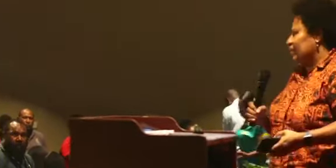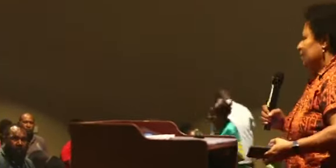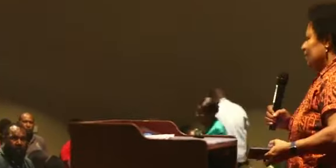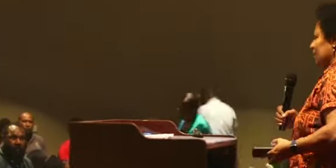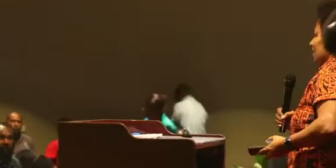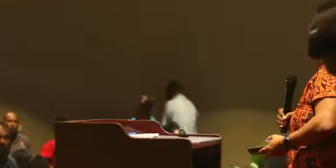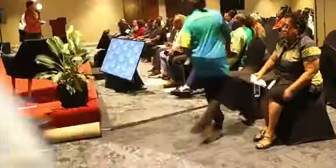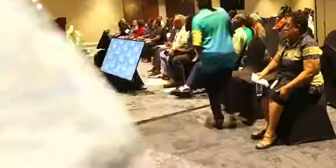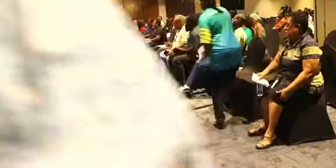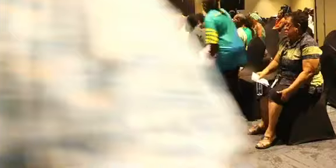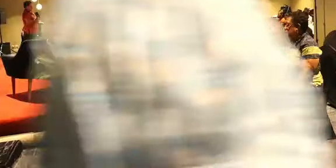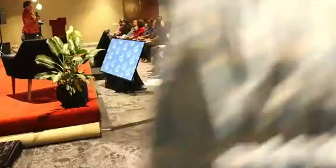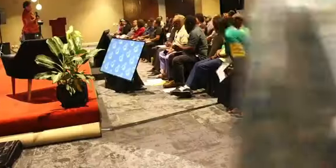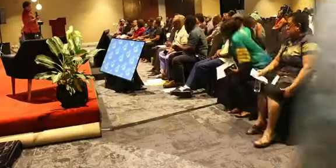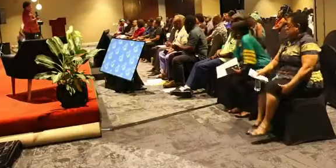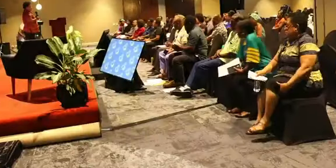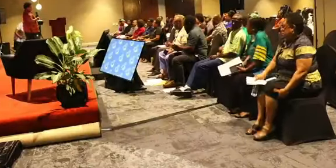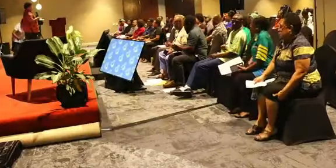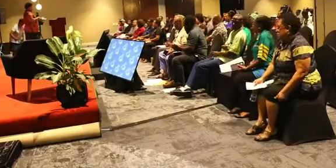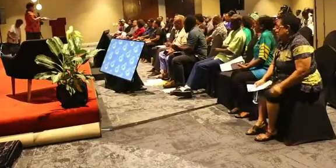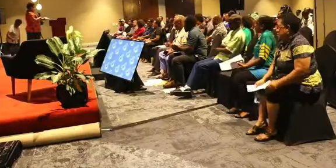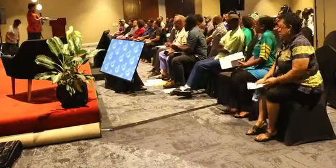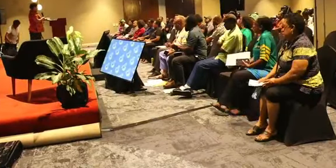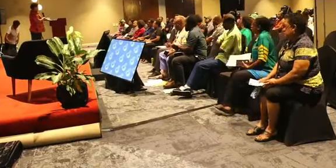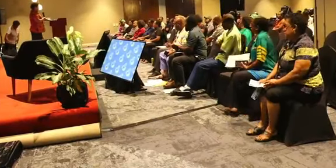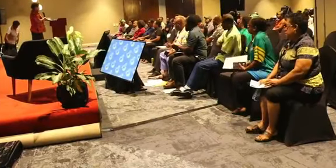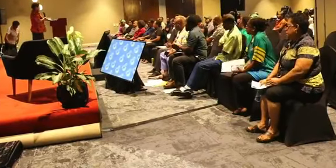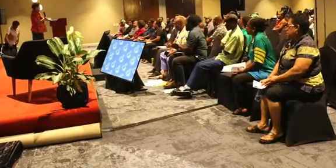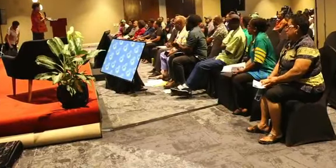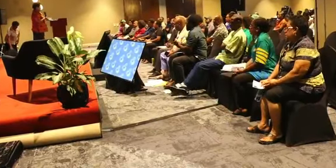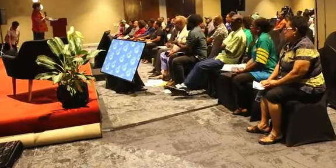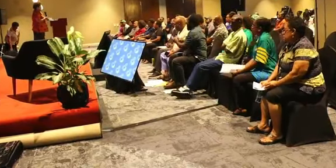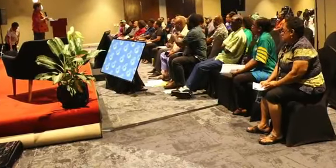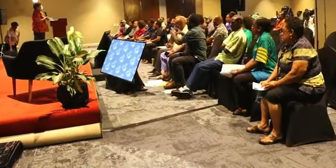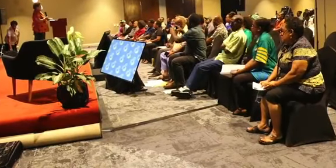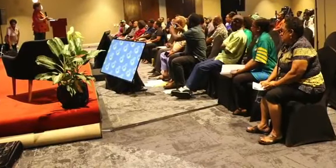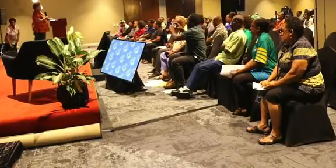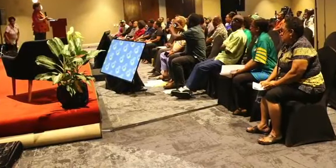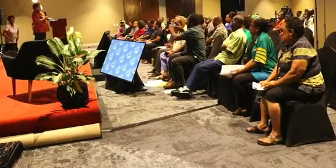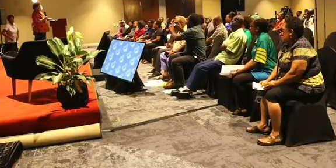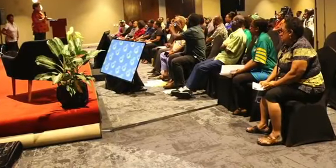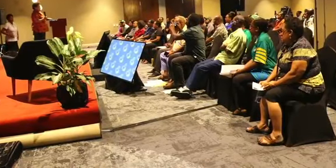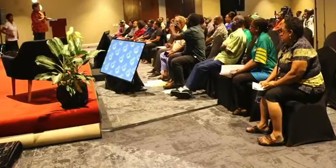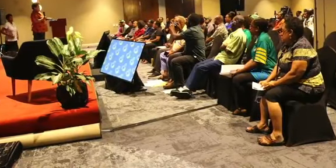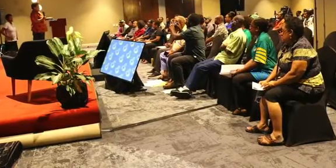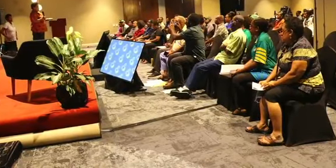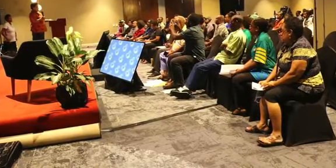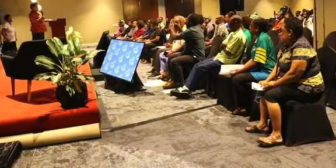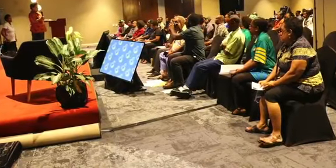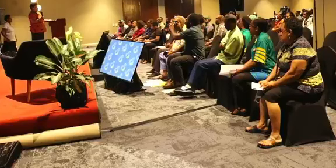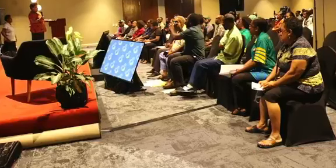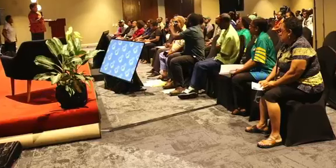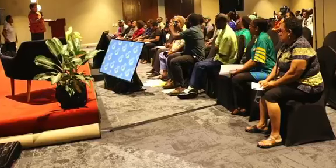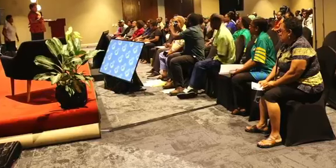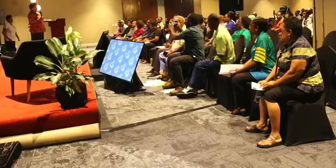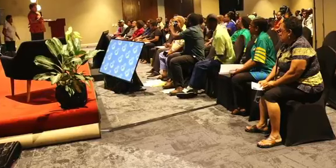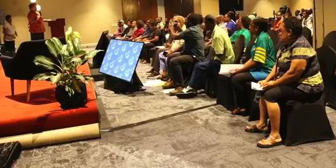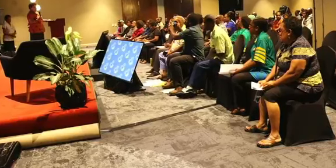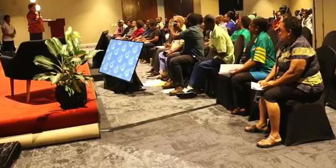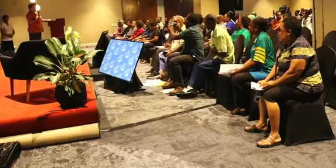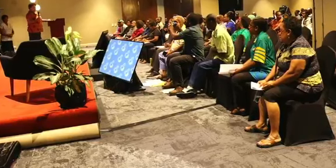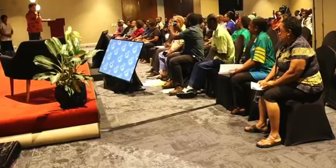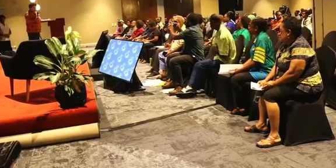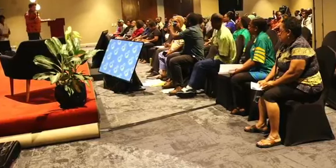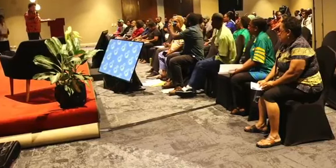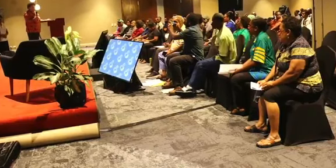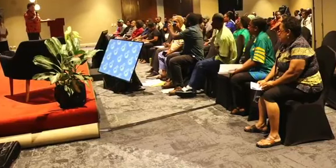Okay, afternoon. Thank you. Good to see you all. So you participate actively and productively since Tuesday,